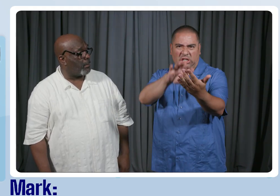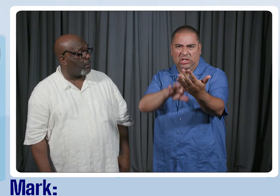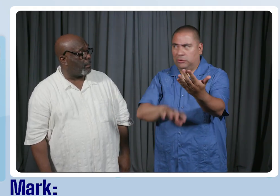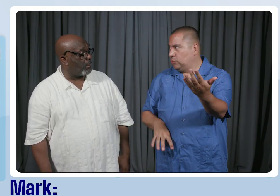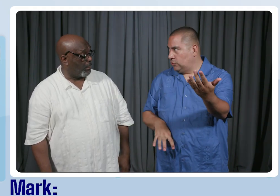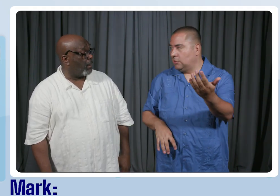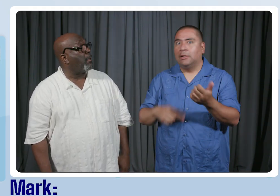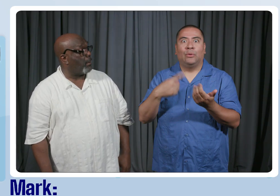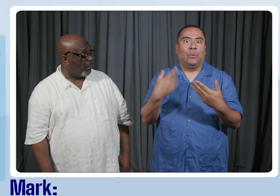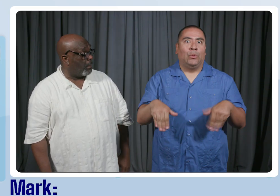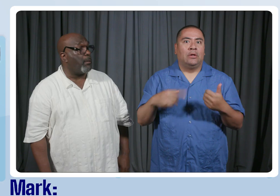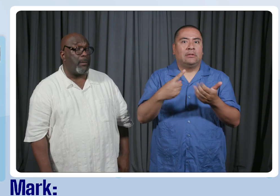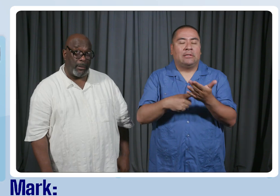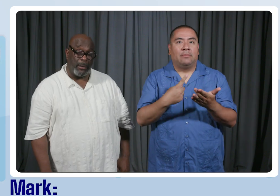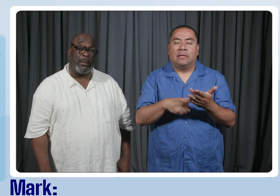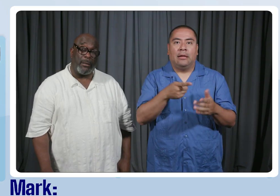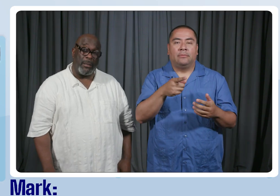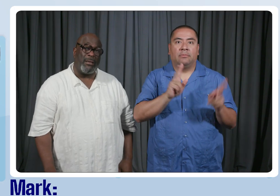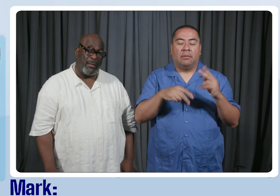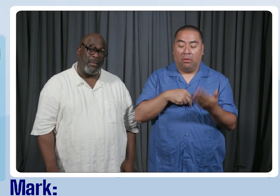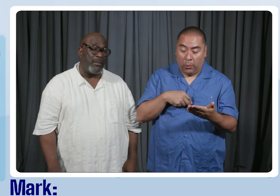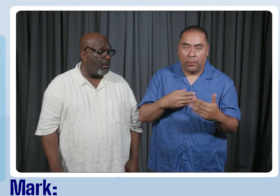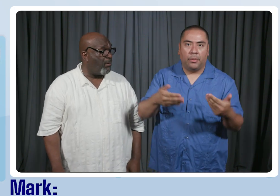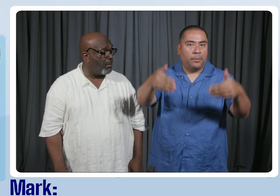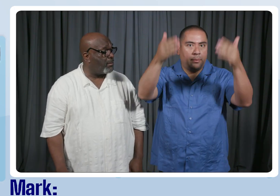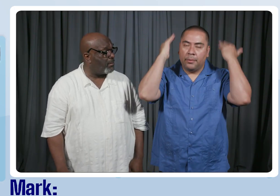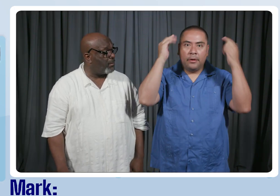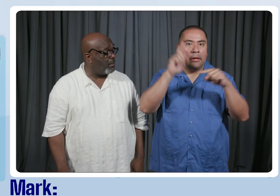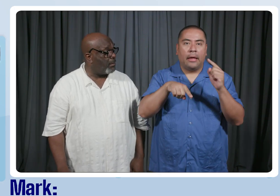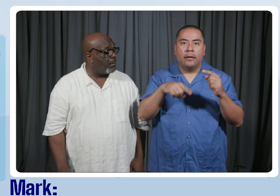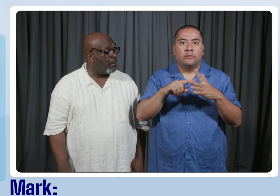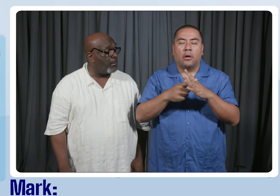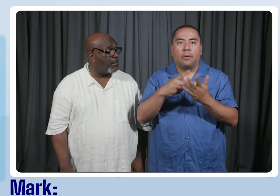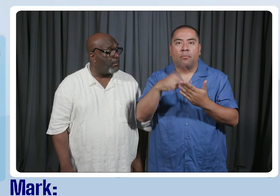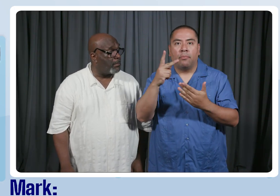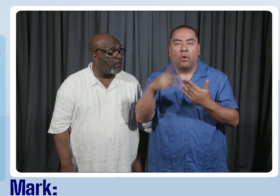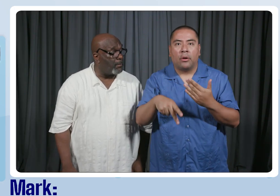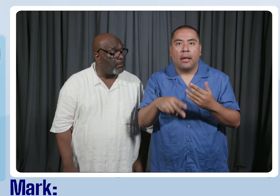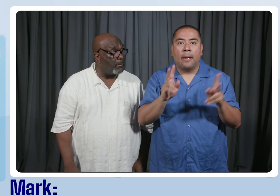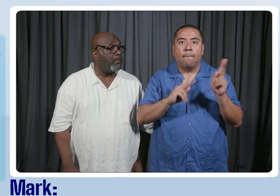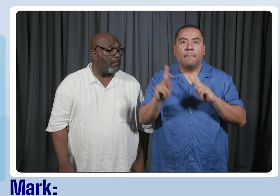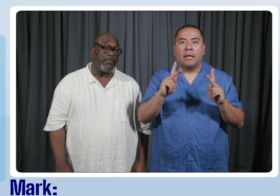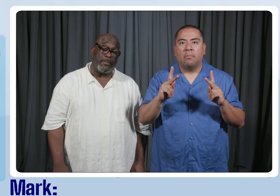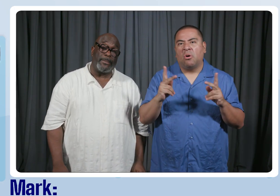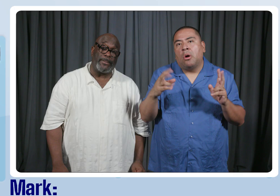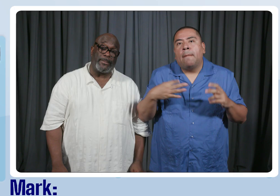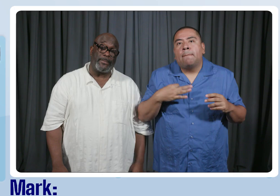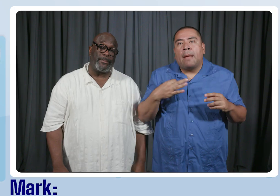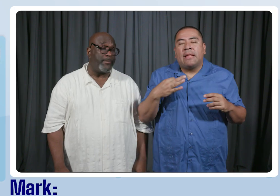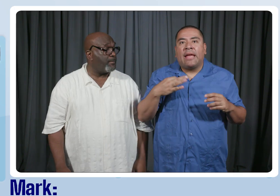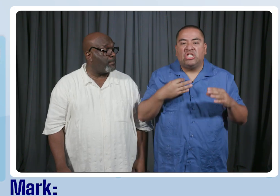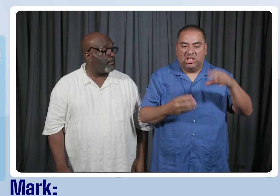was sometimes, an impediment to getting our program. It was sometimes people would pick up, we called it an application